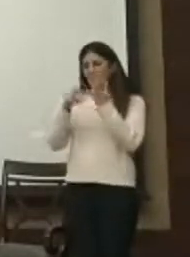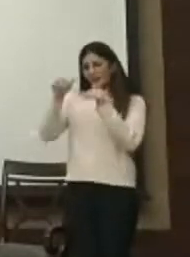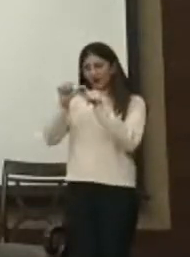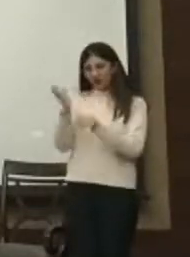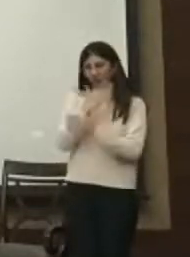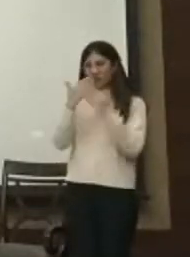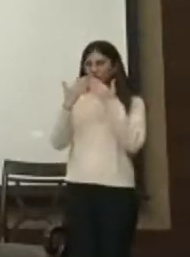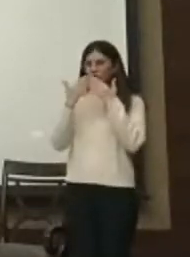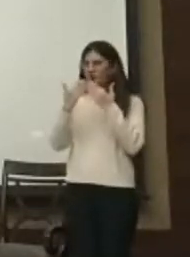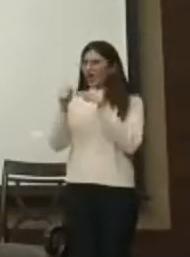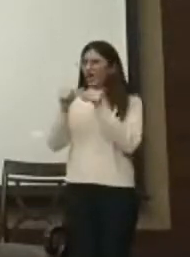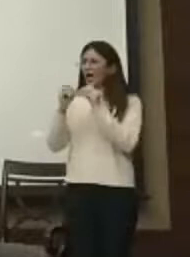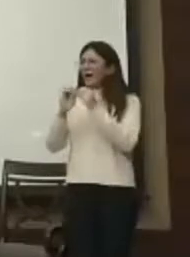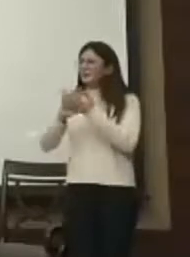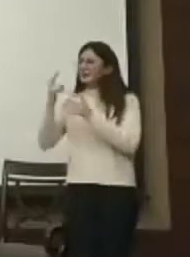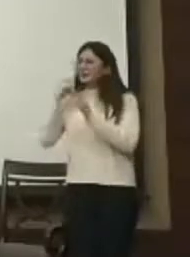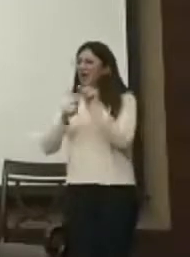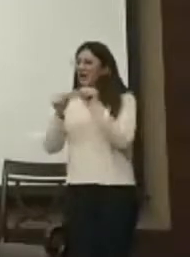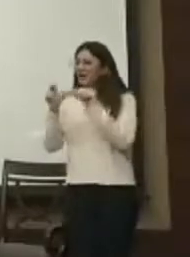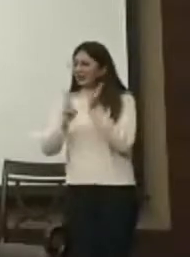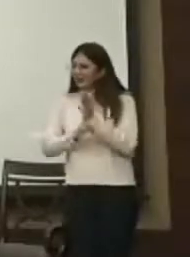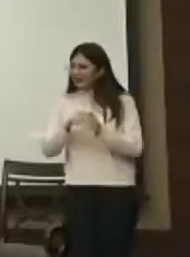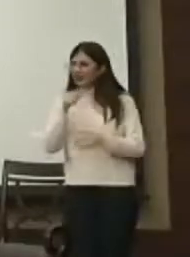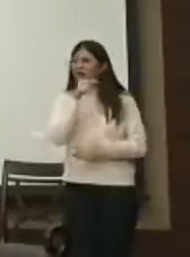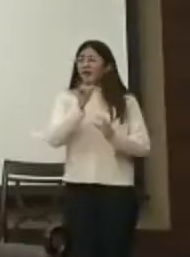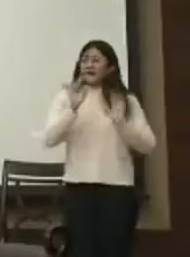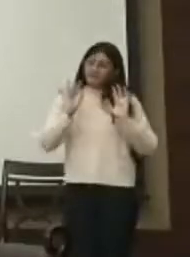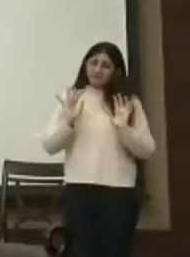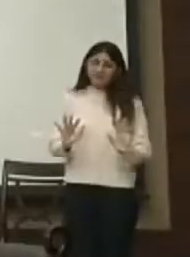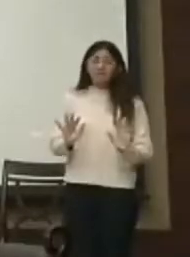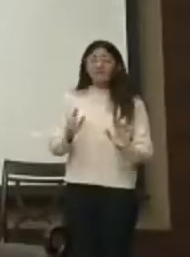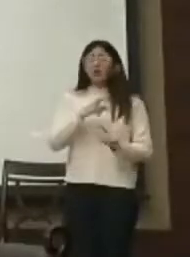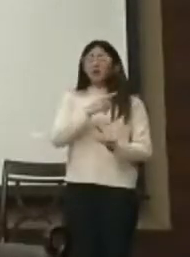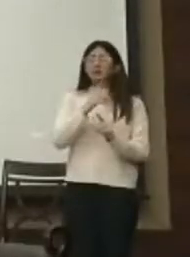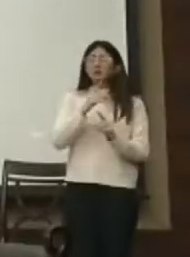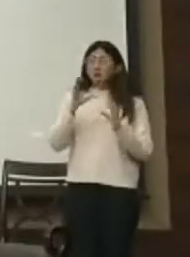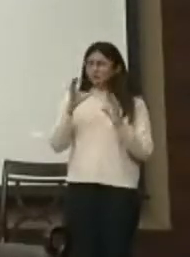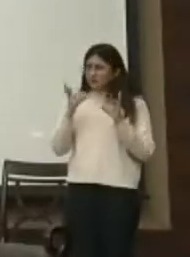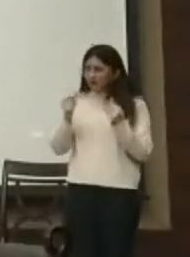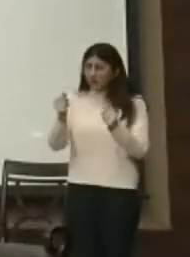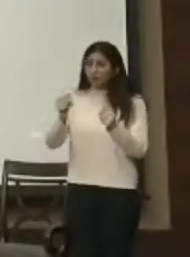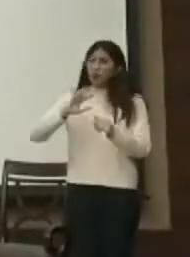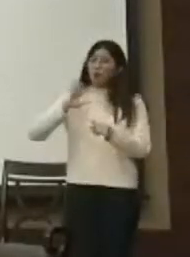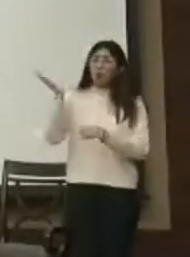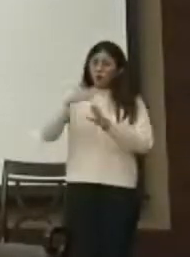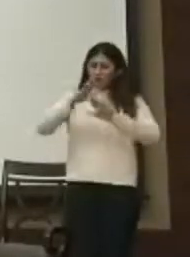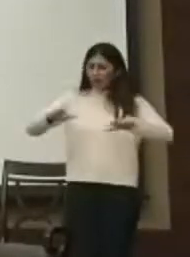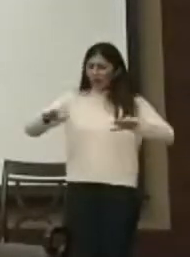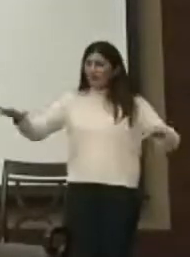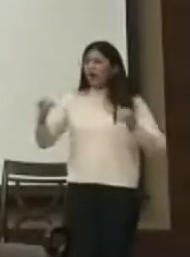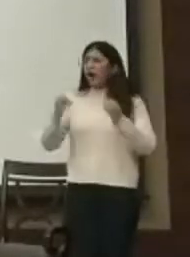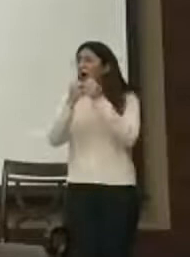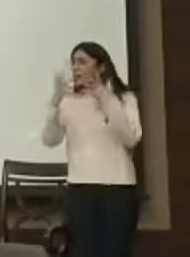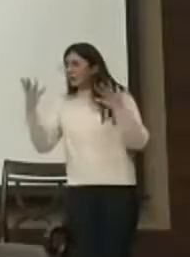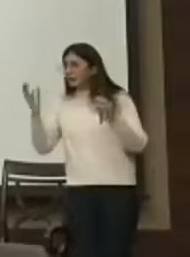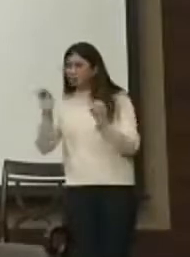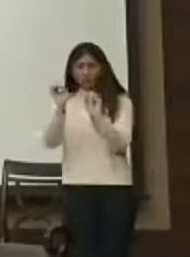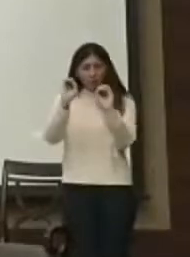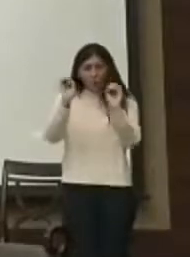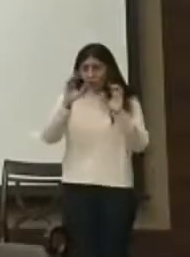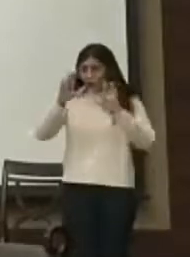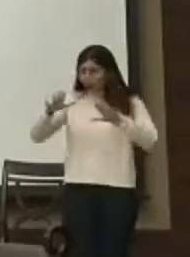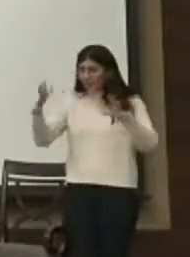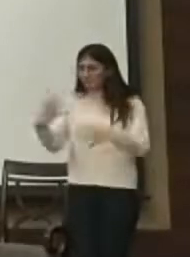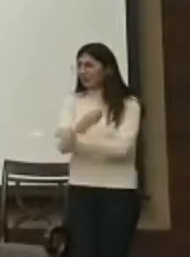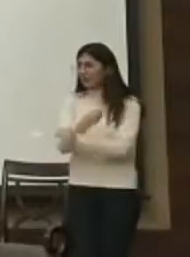which tries to map the entire population, child population, and see that no child is left standing